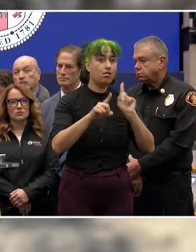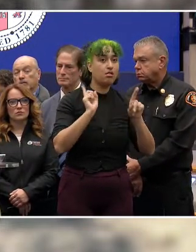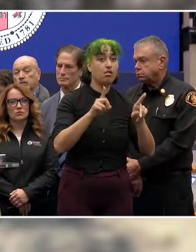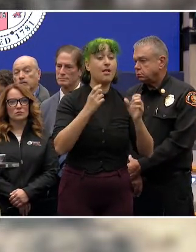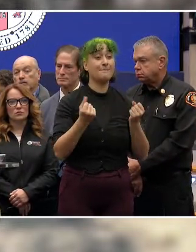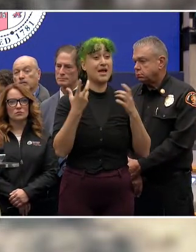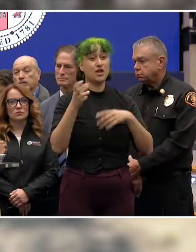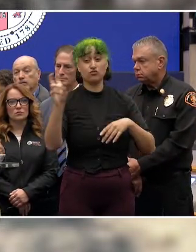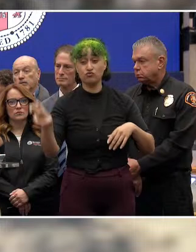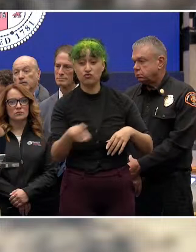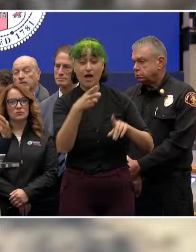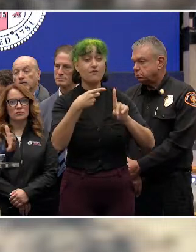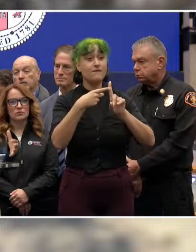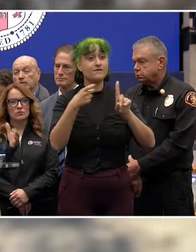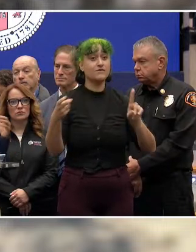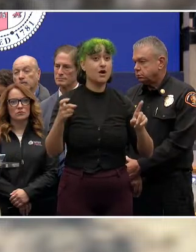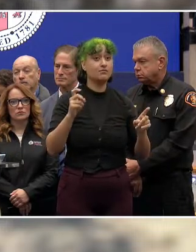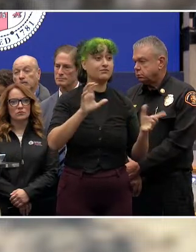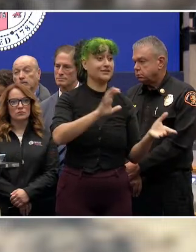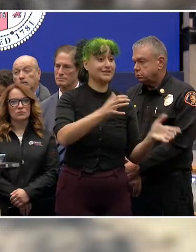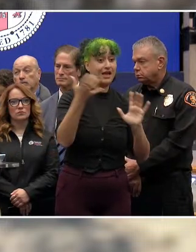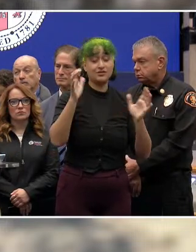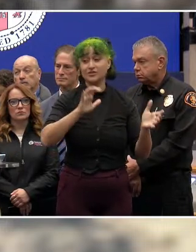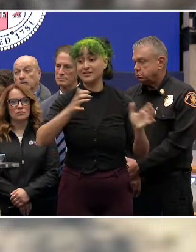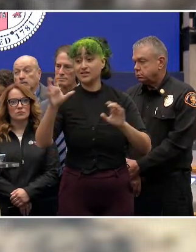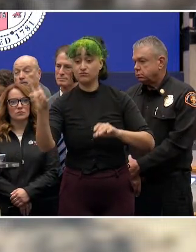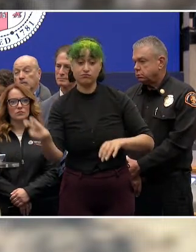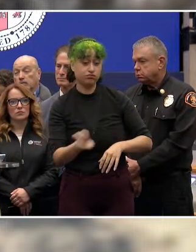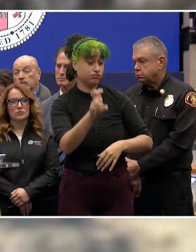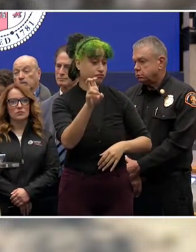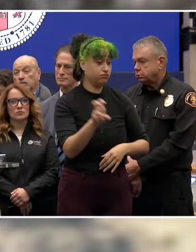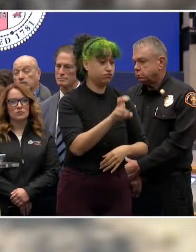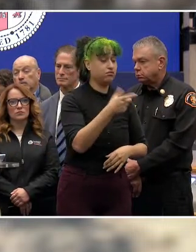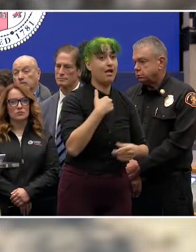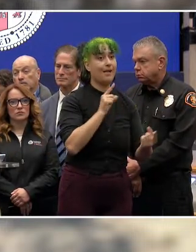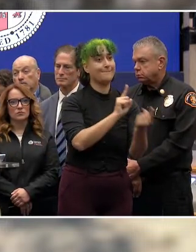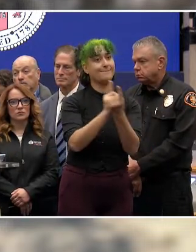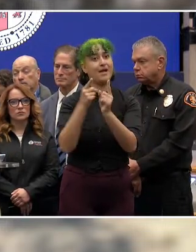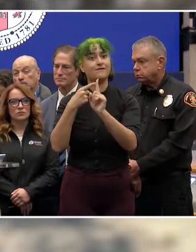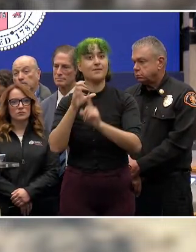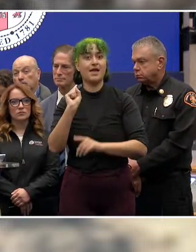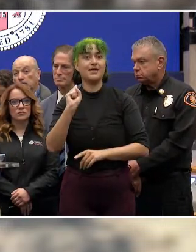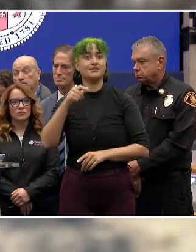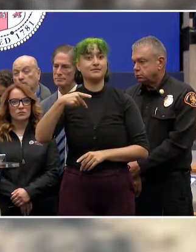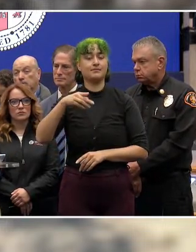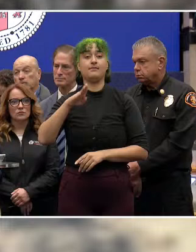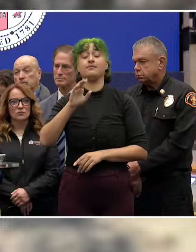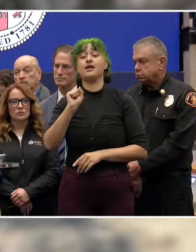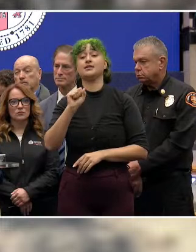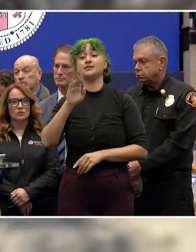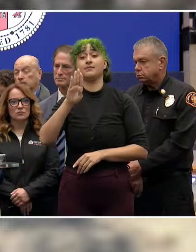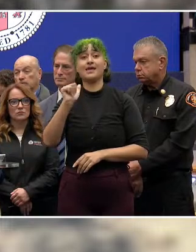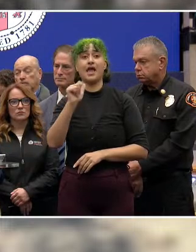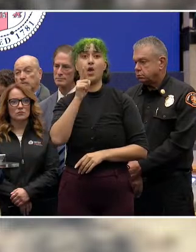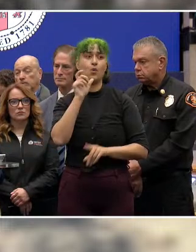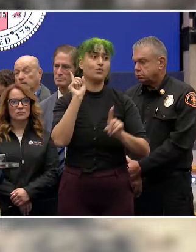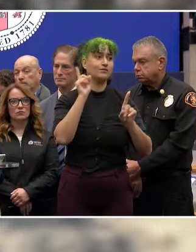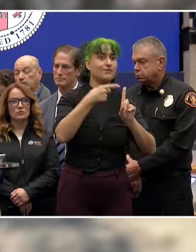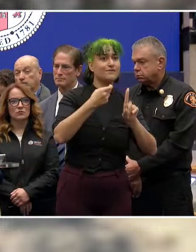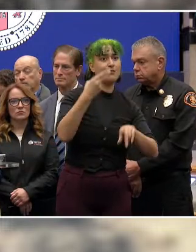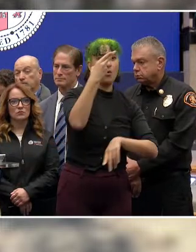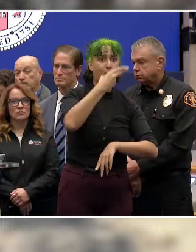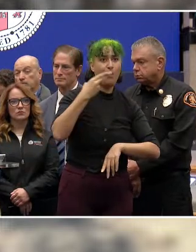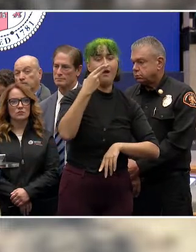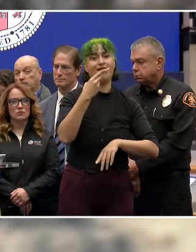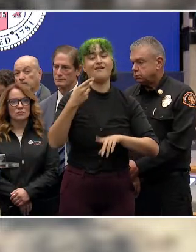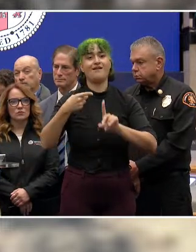whom travel from disaster to disaster. I met individuals from the SBA who had been in Hawaii. I met other